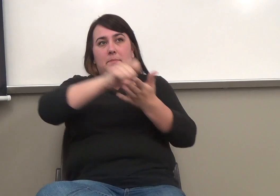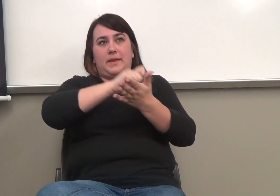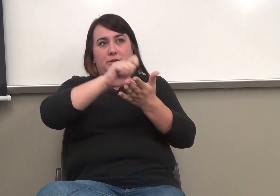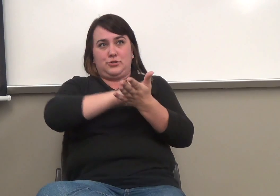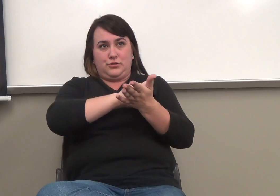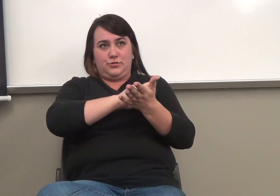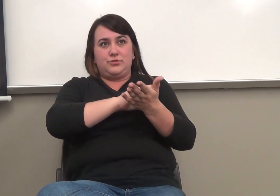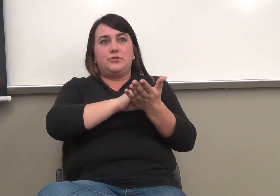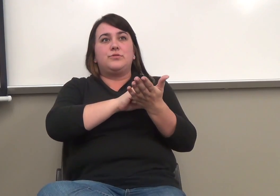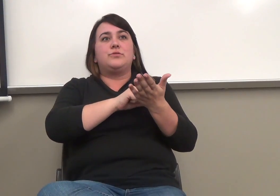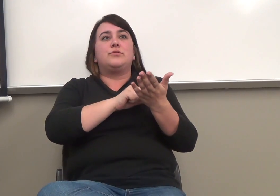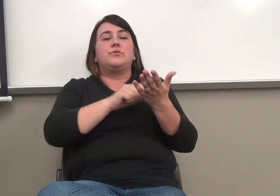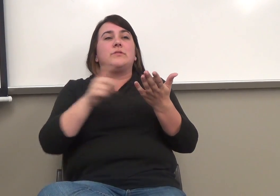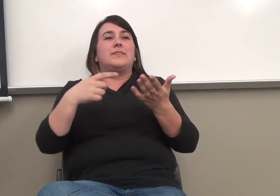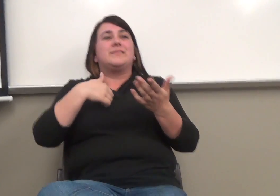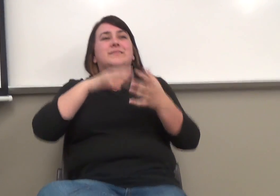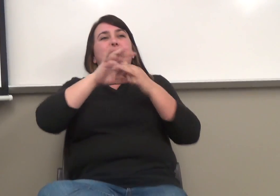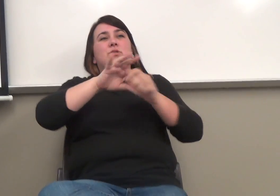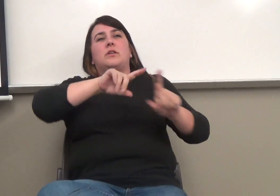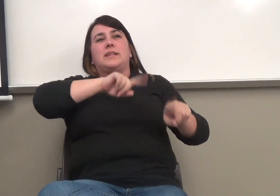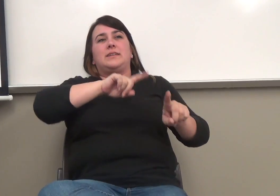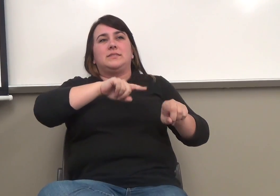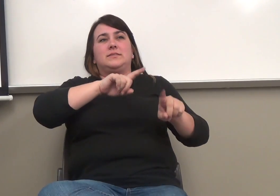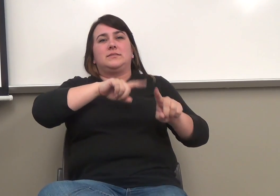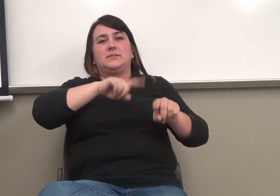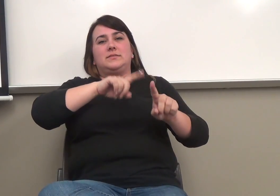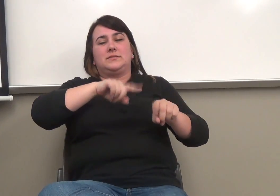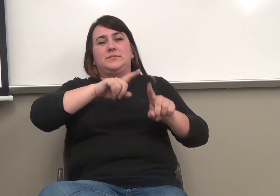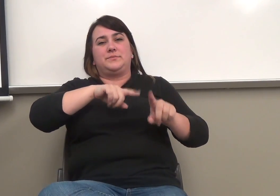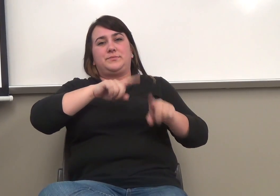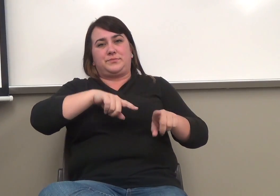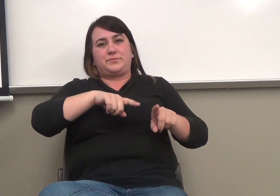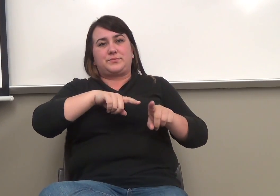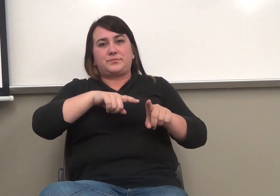all this attendance, all my strict attendance policies,